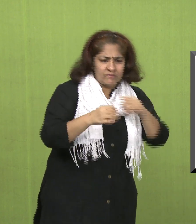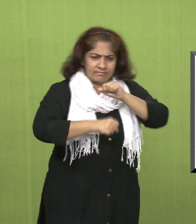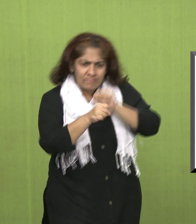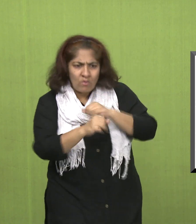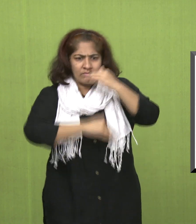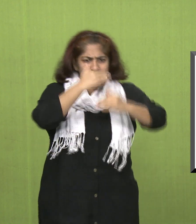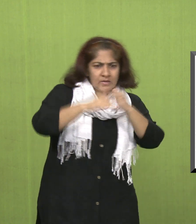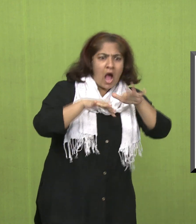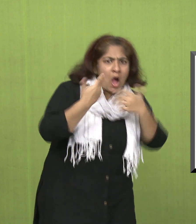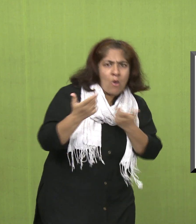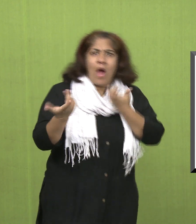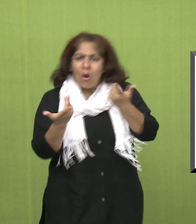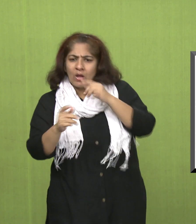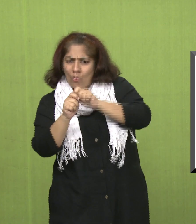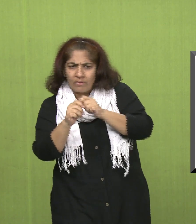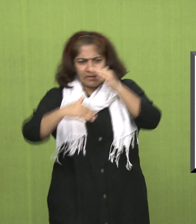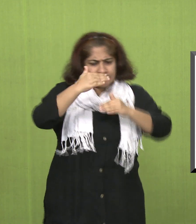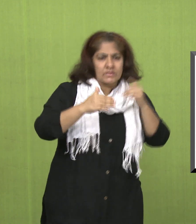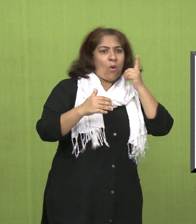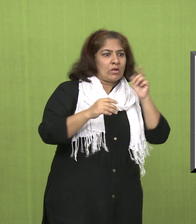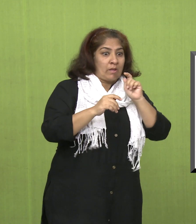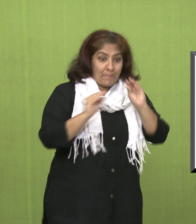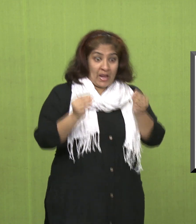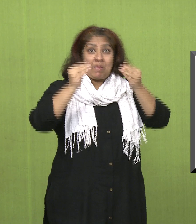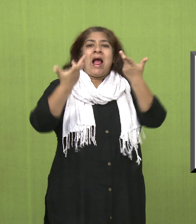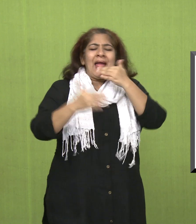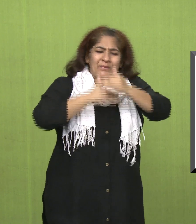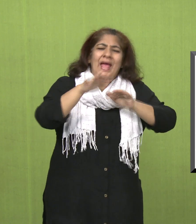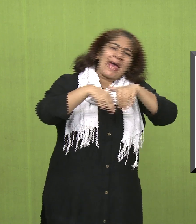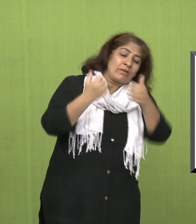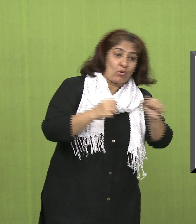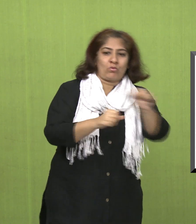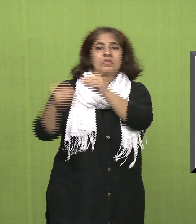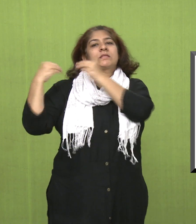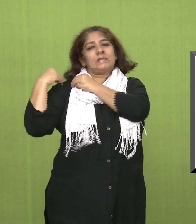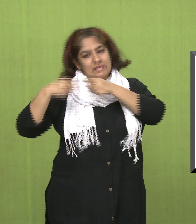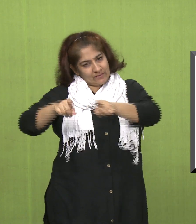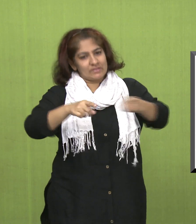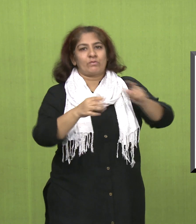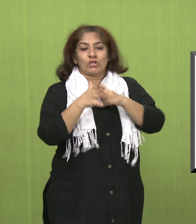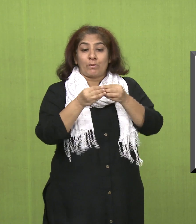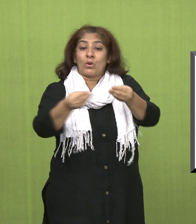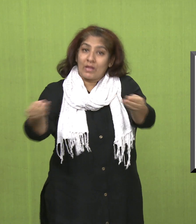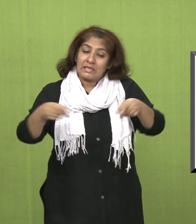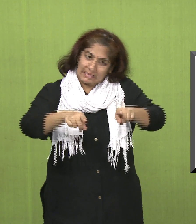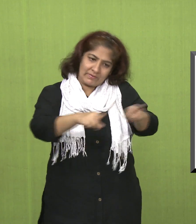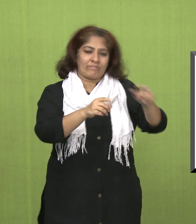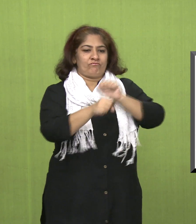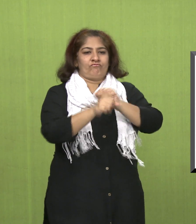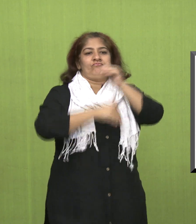their own personal skills to develop their self, and also it will shoulder their responsibilities with